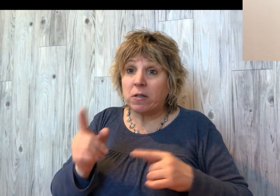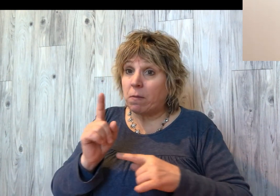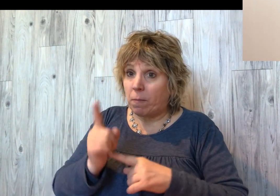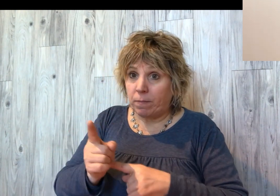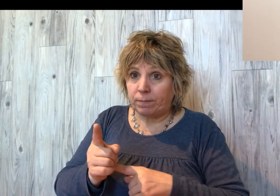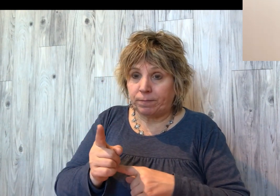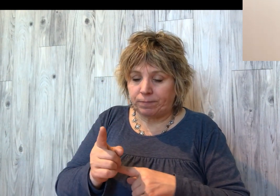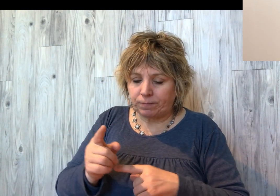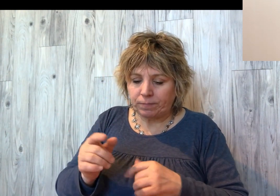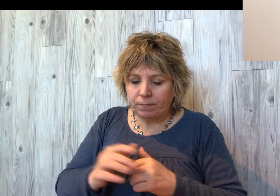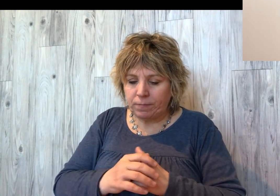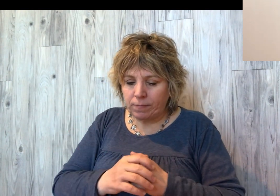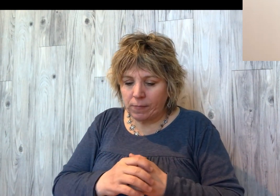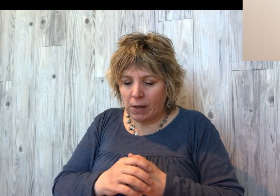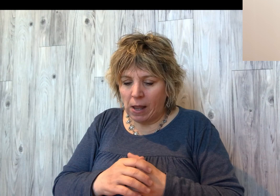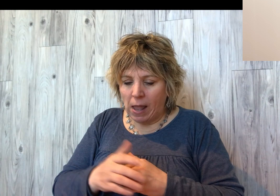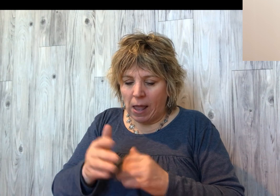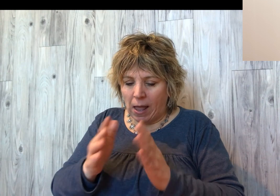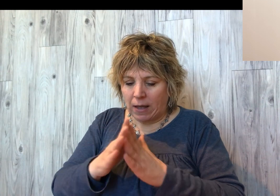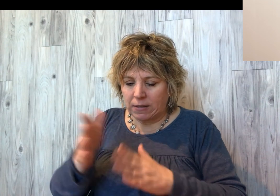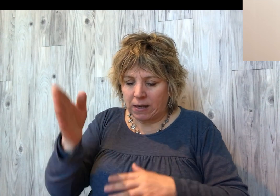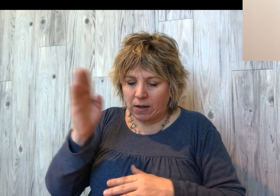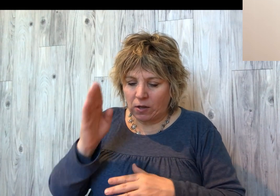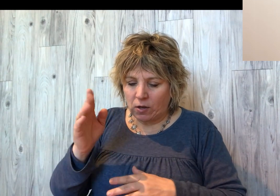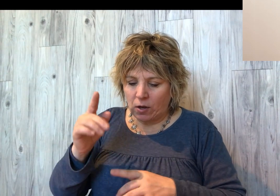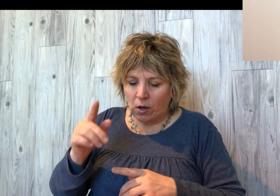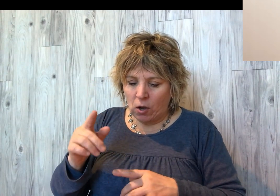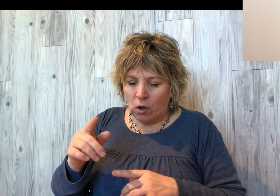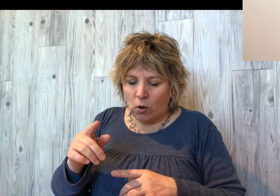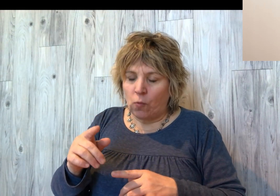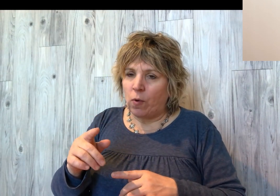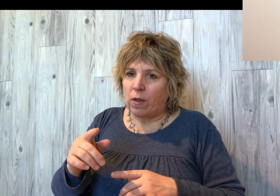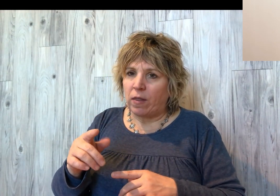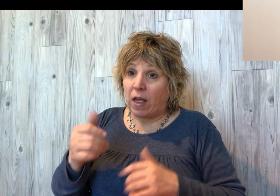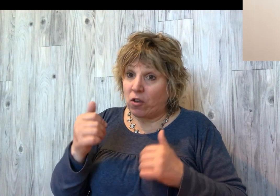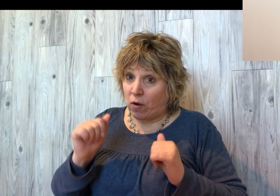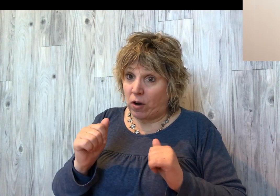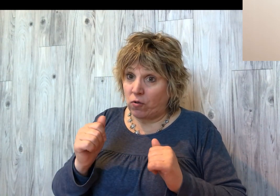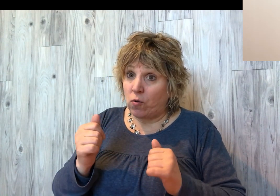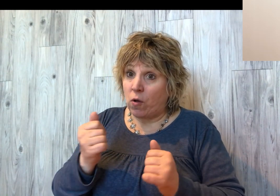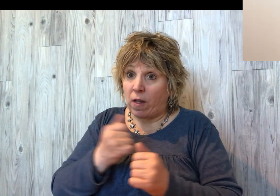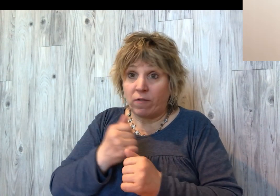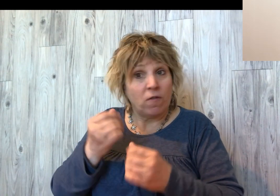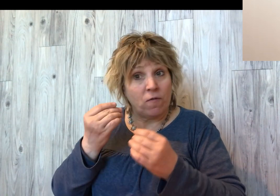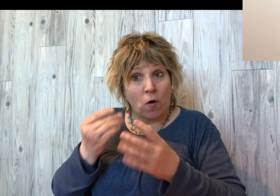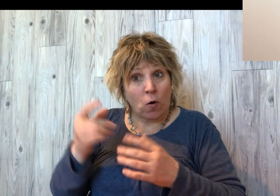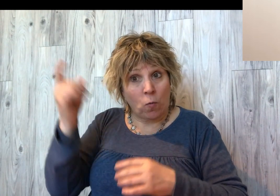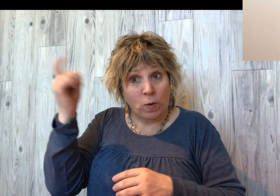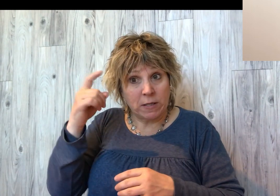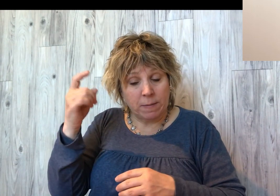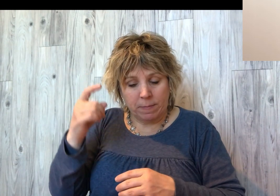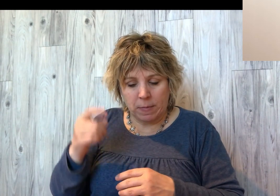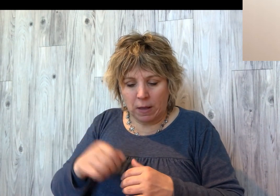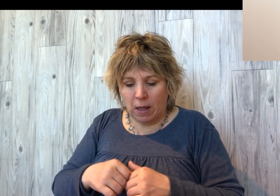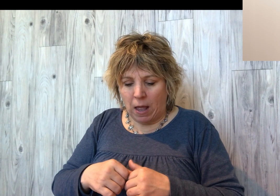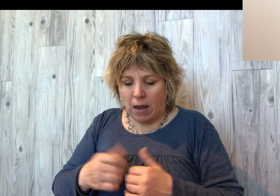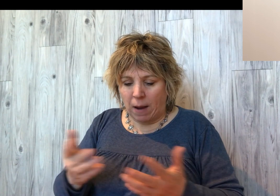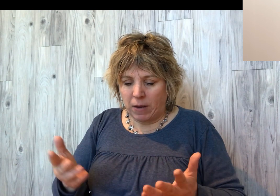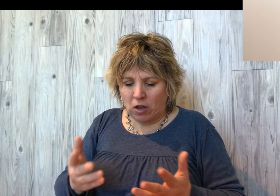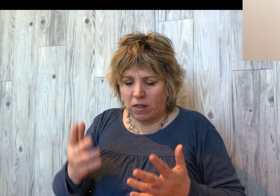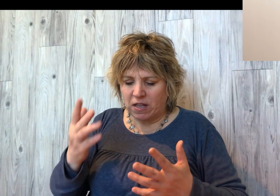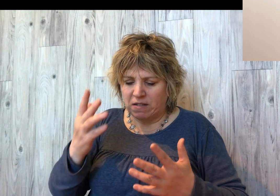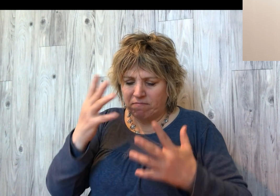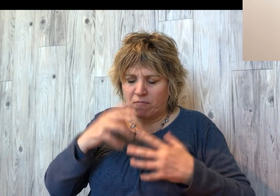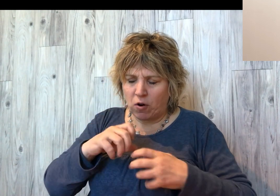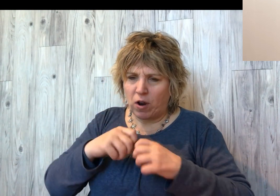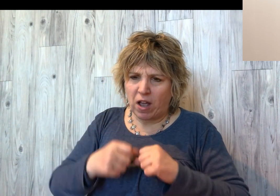maybe just take a moment this week and ask God, were they trying to love me enough to give me wisdom? And have I gotten to such a broken place